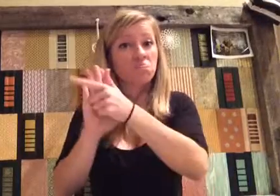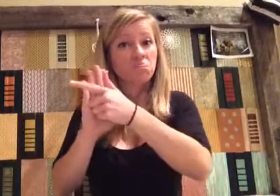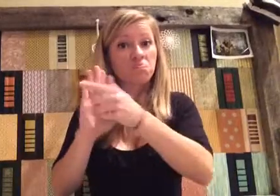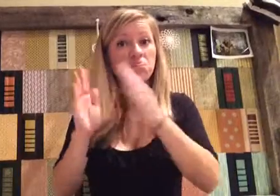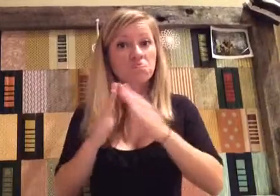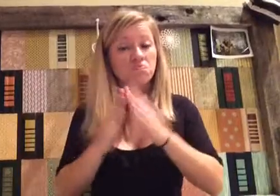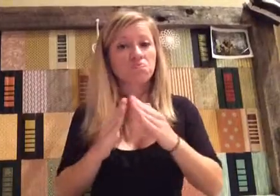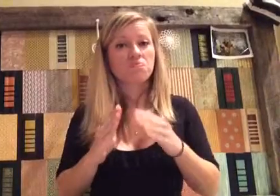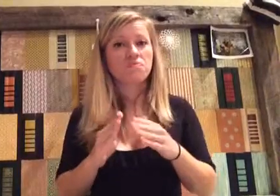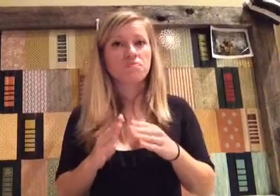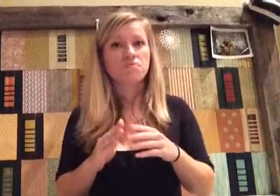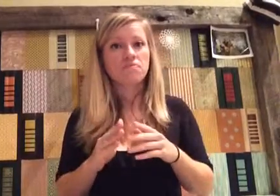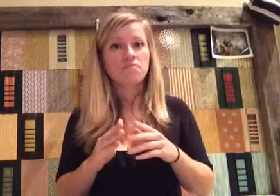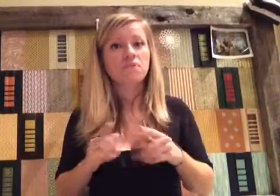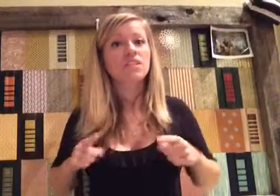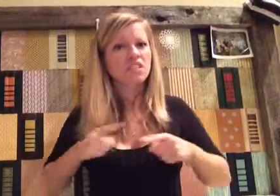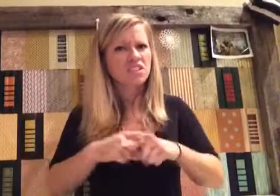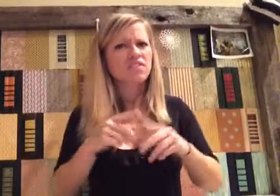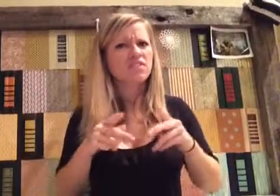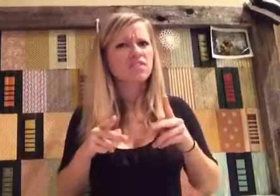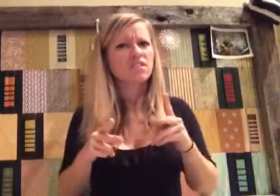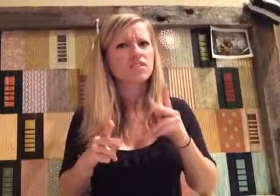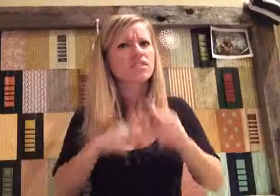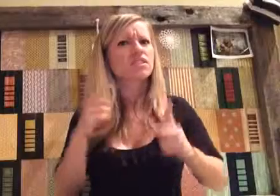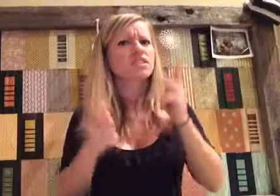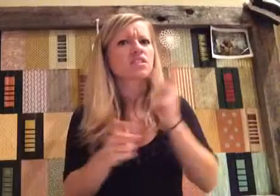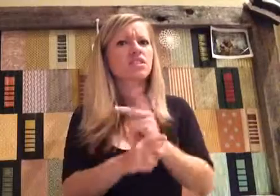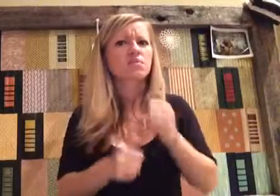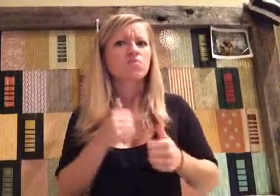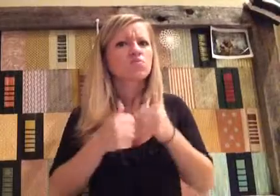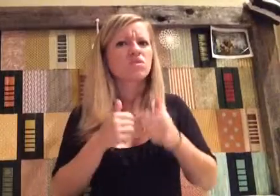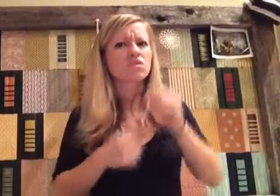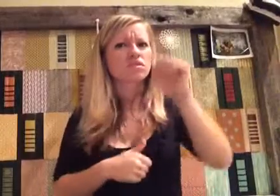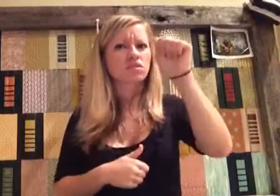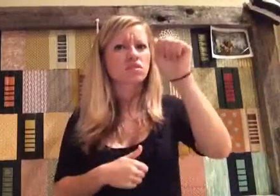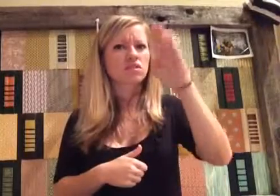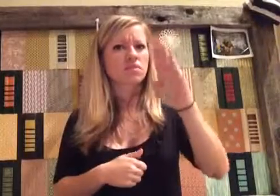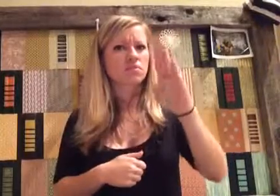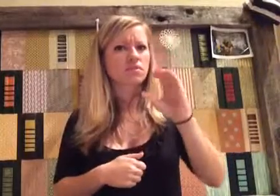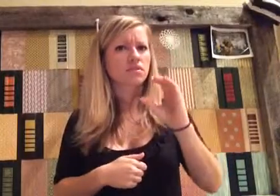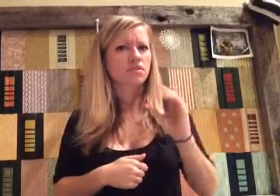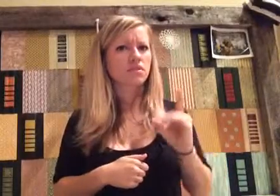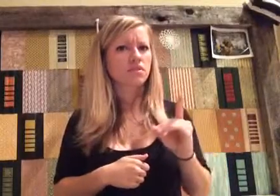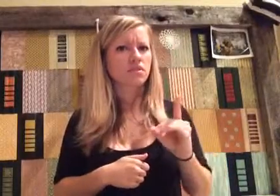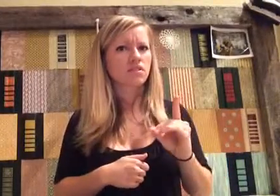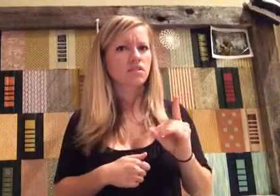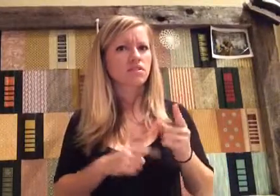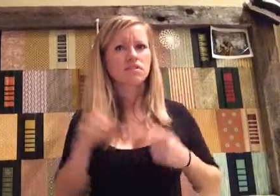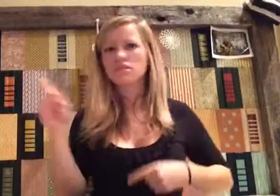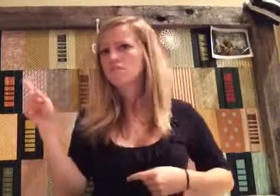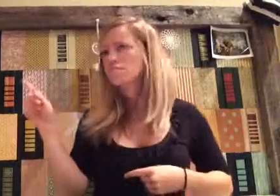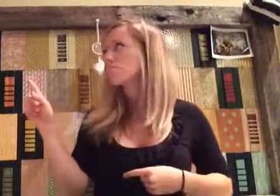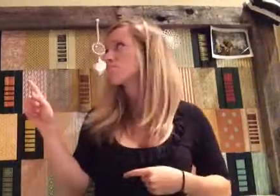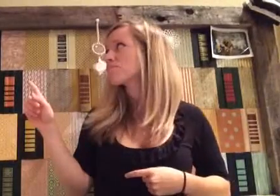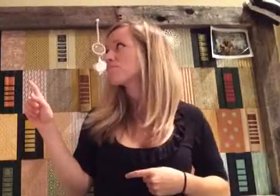A. Person versus person. B. Person versus self. C. Person versus nature. D.